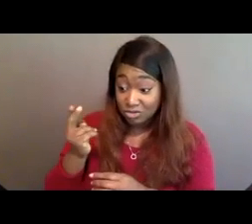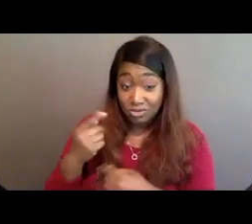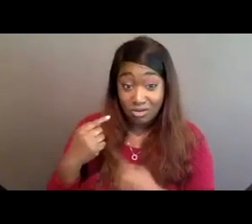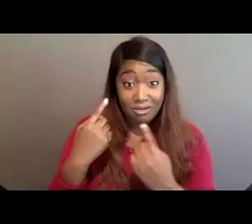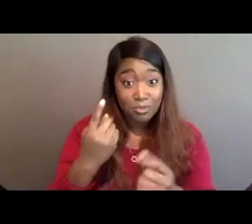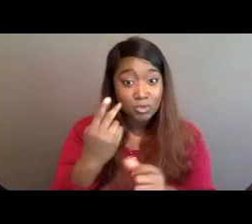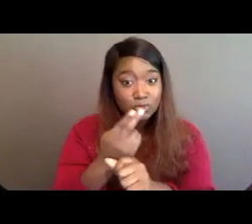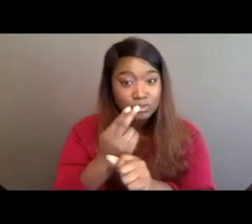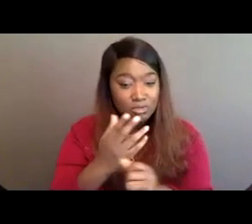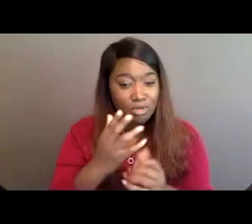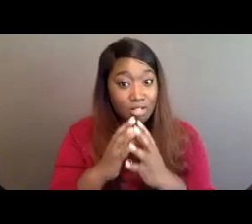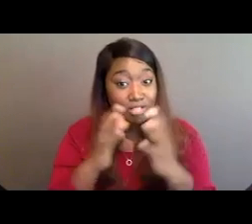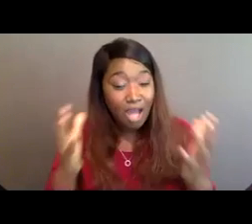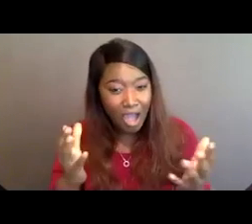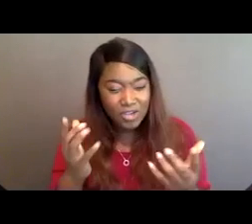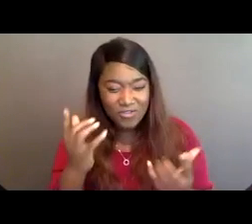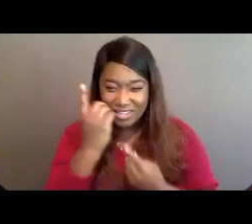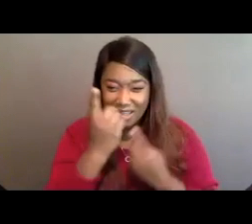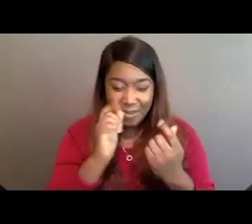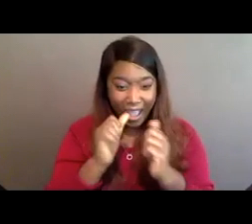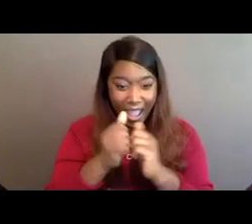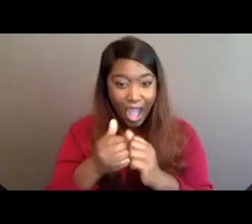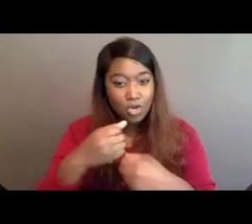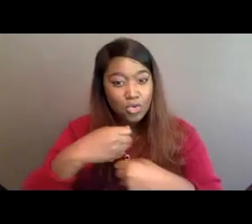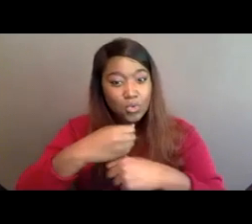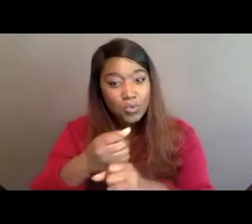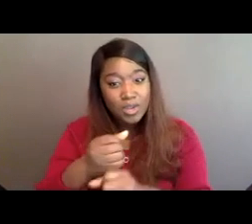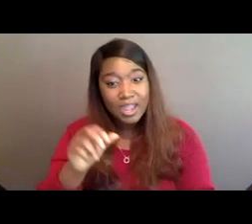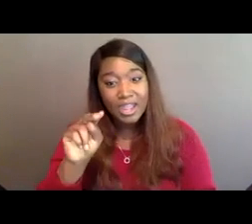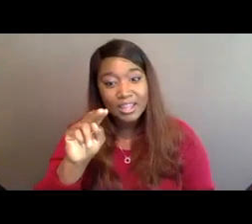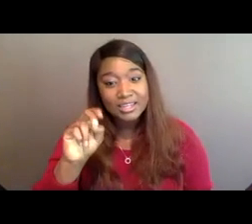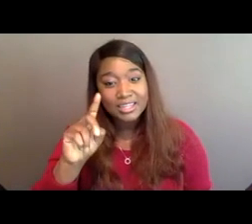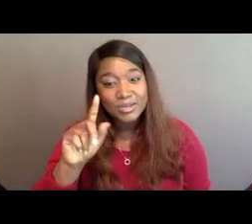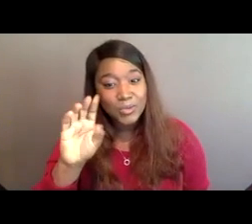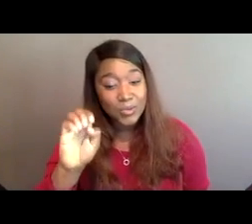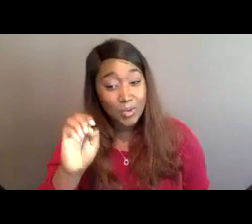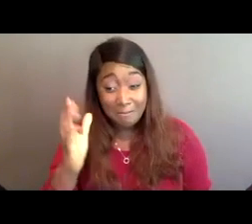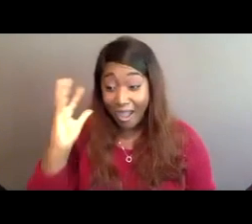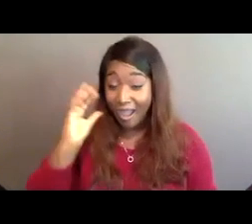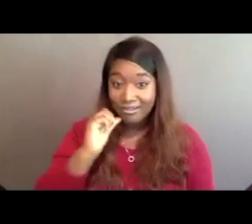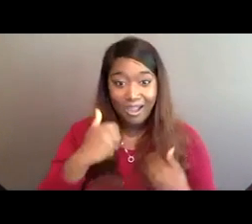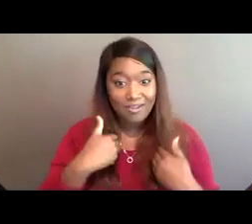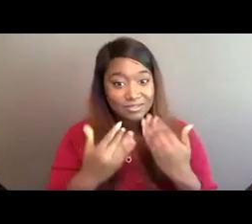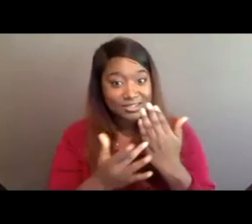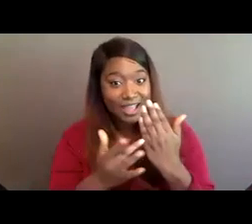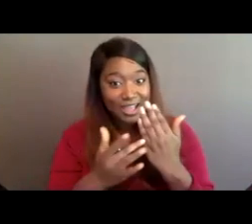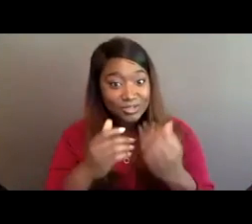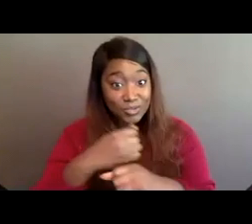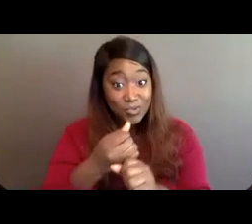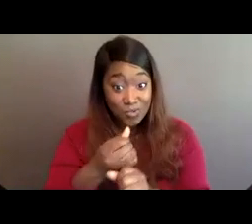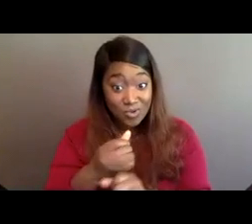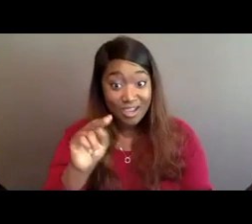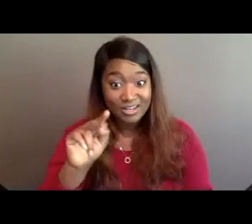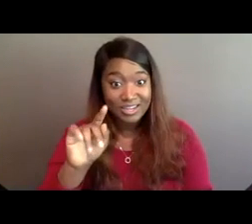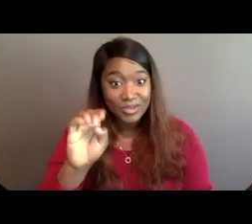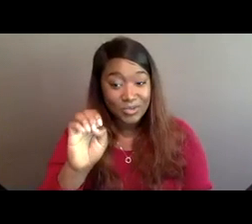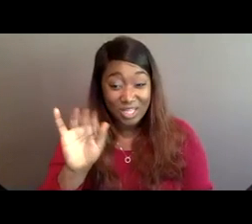create a needle, right? They didn't have the technology to have really fine needles. The needles actually were quite thick and were